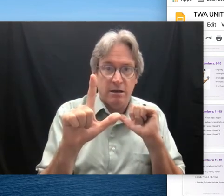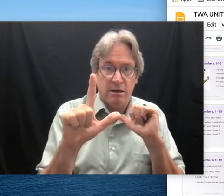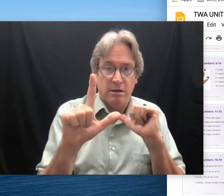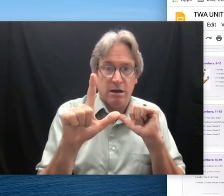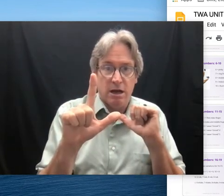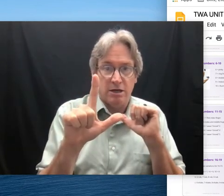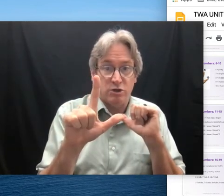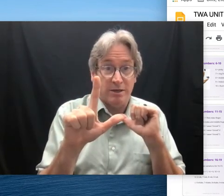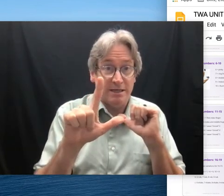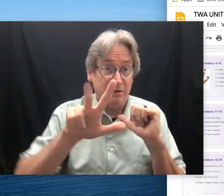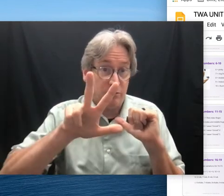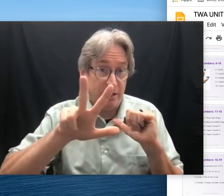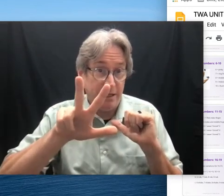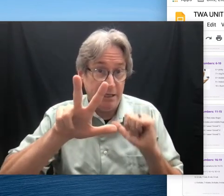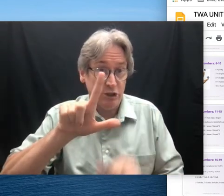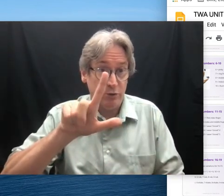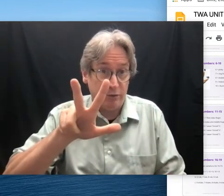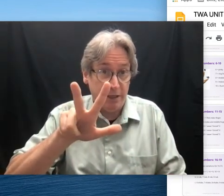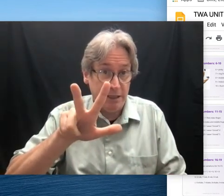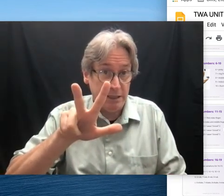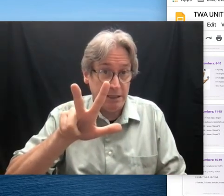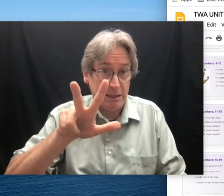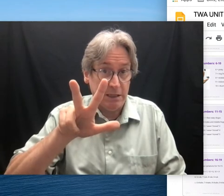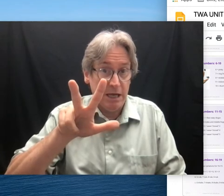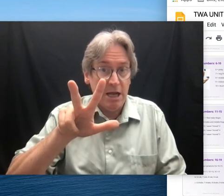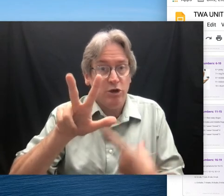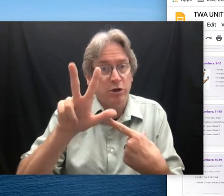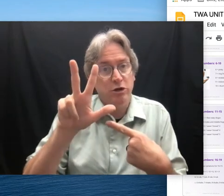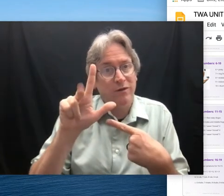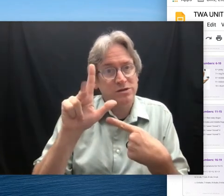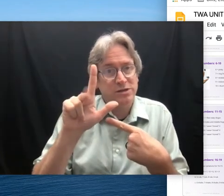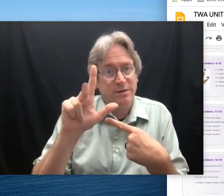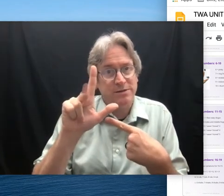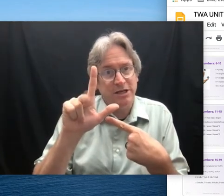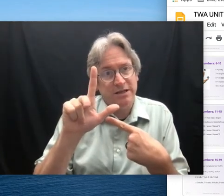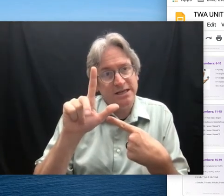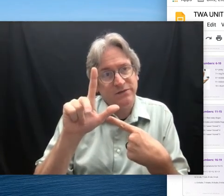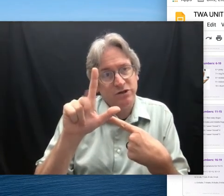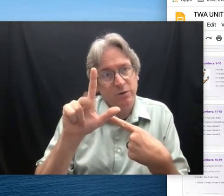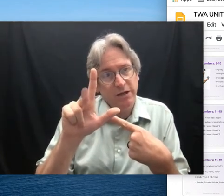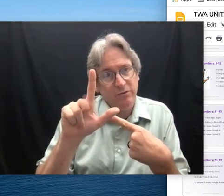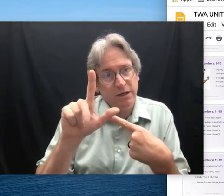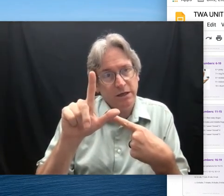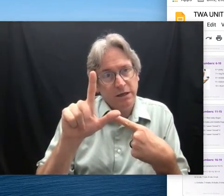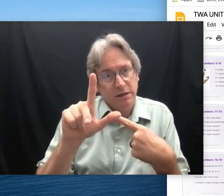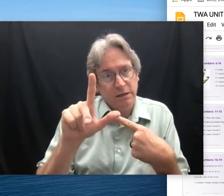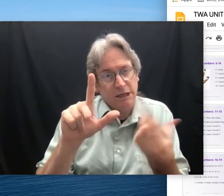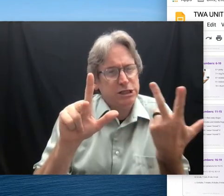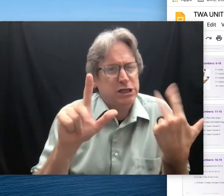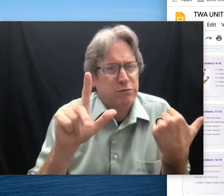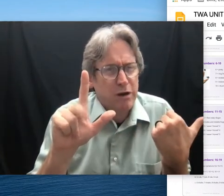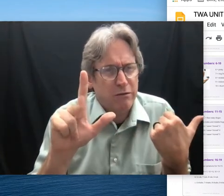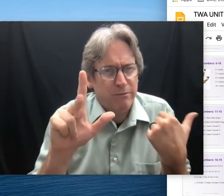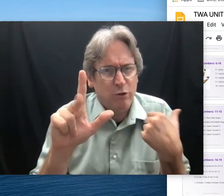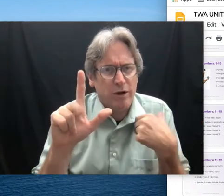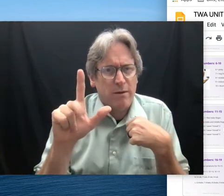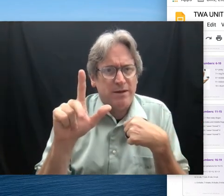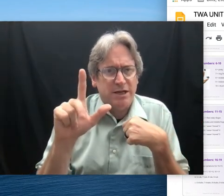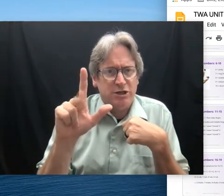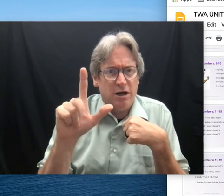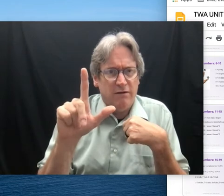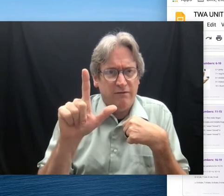Then 23, 2, 3. You also sometimes see this for 23. It's just a